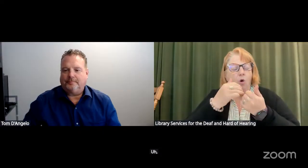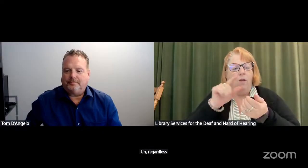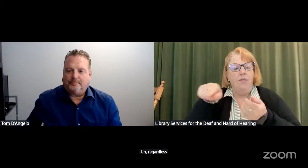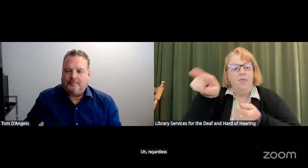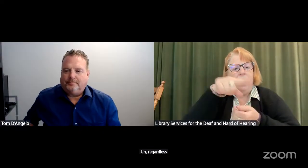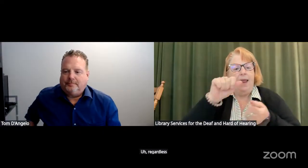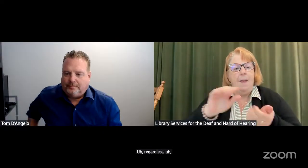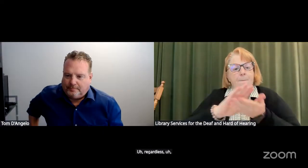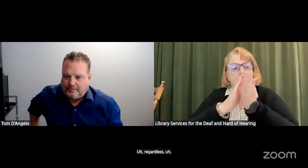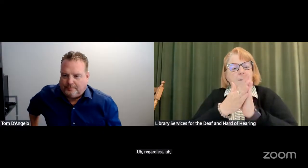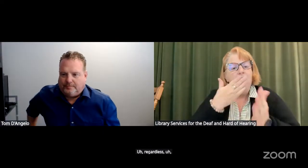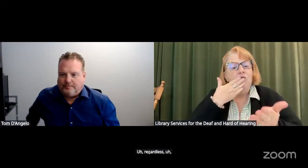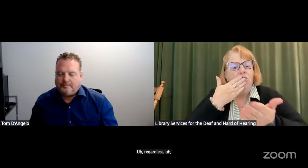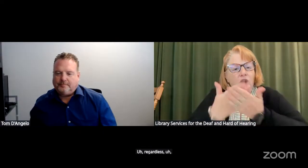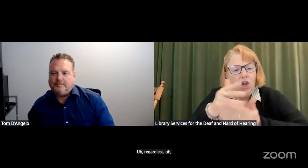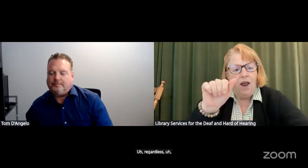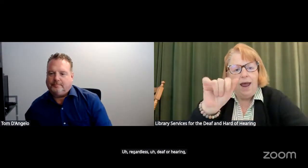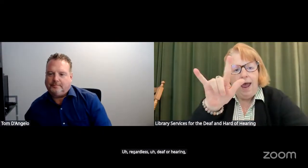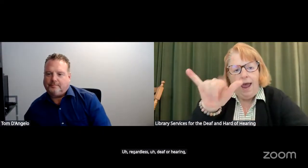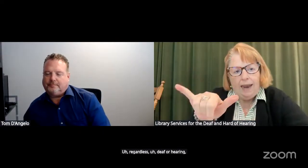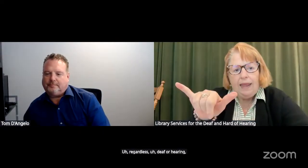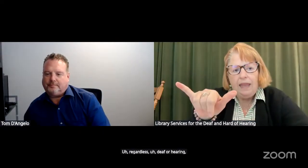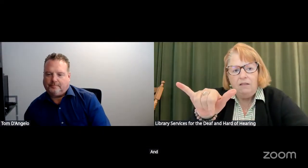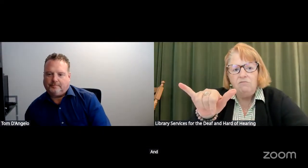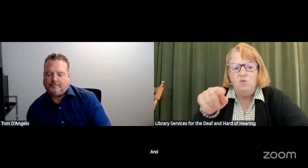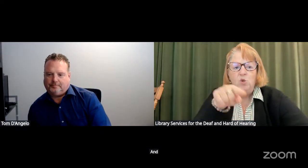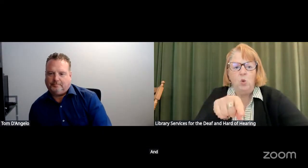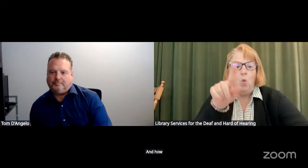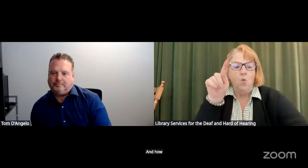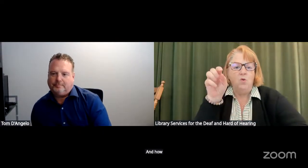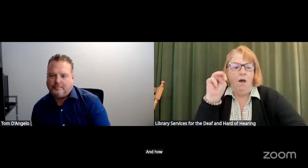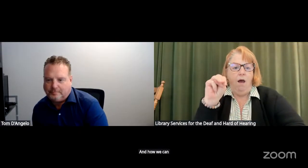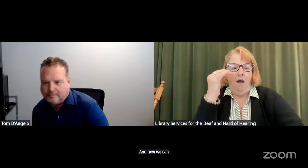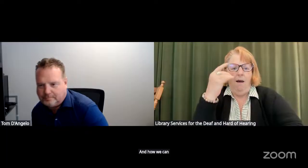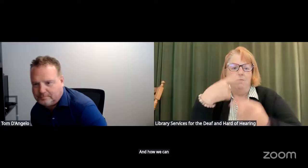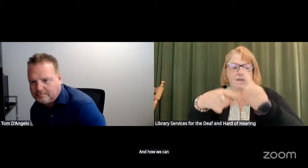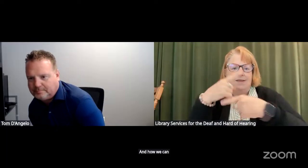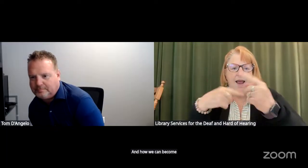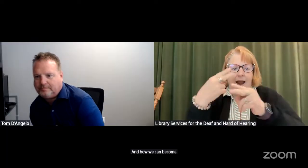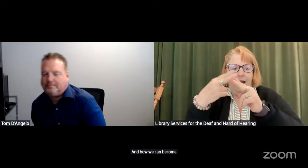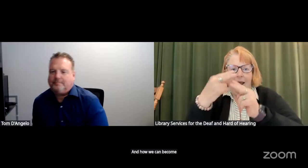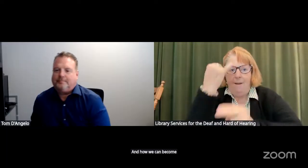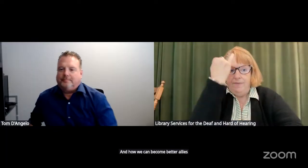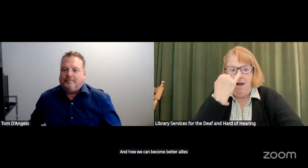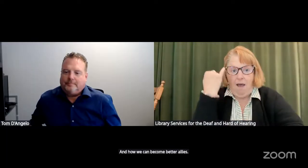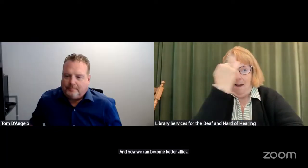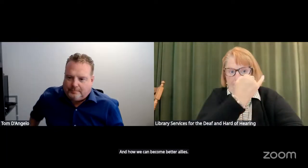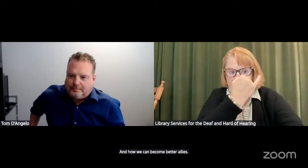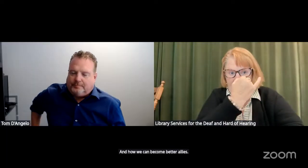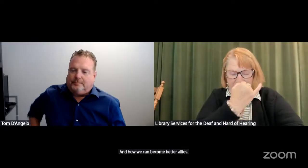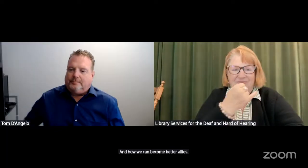regardless, deaf or hearing, and how we can become better allies.